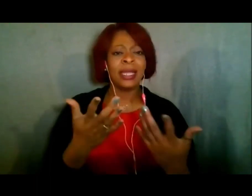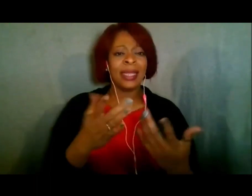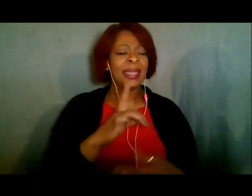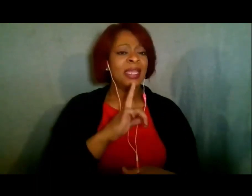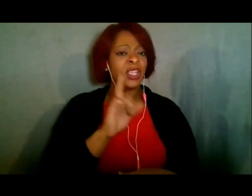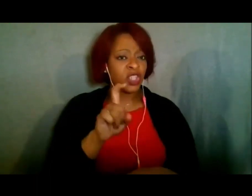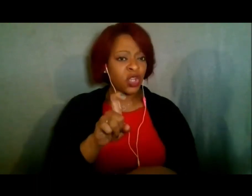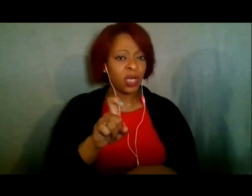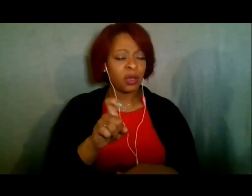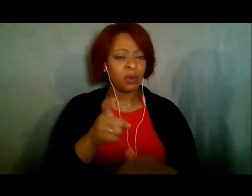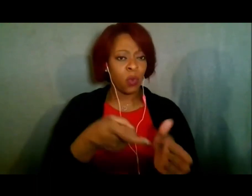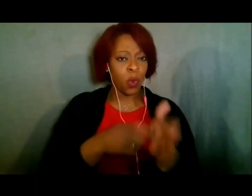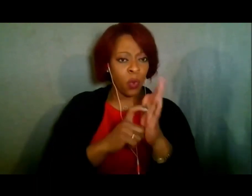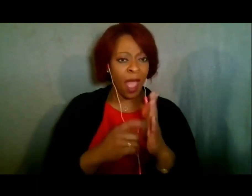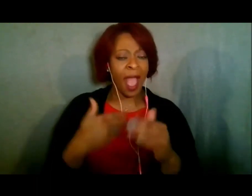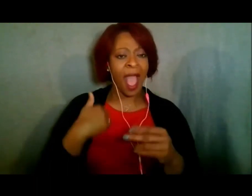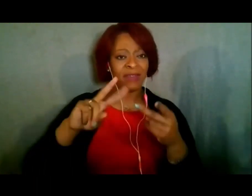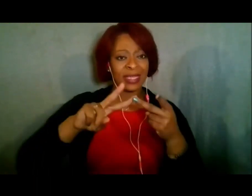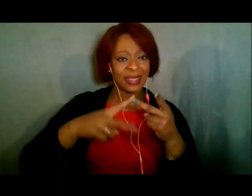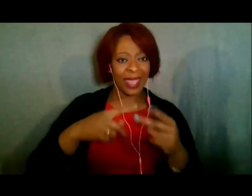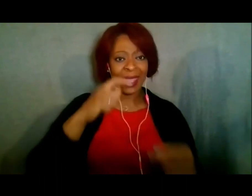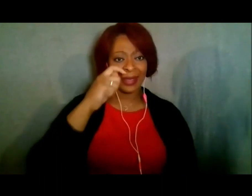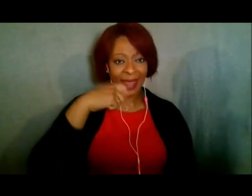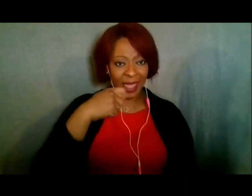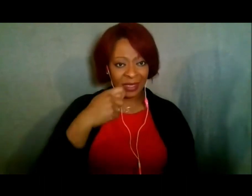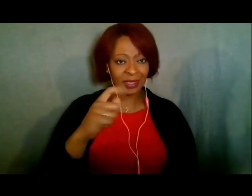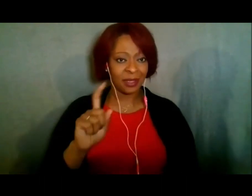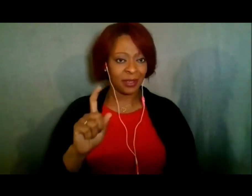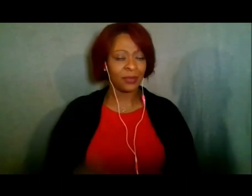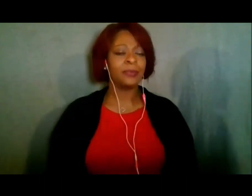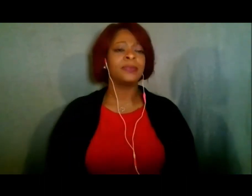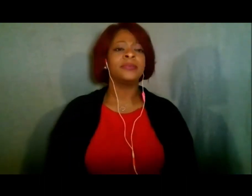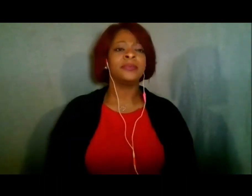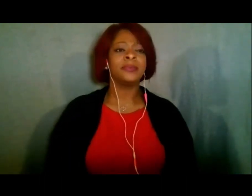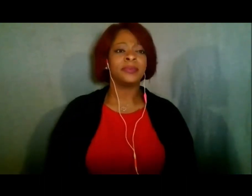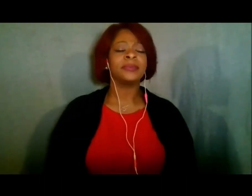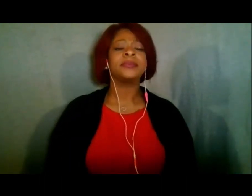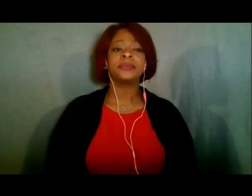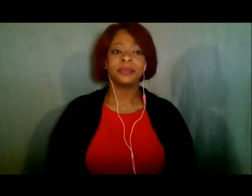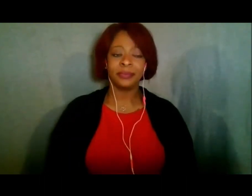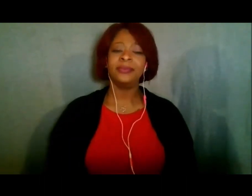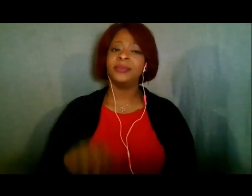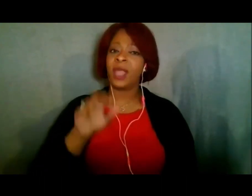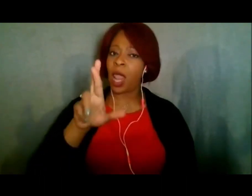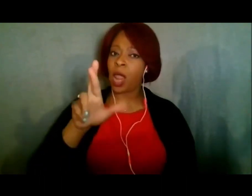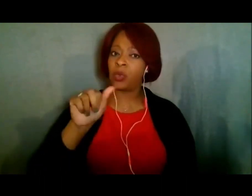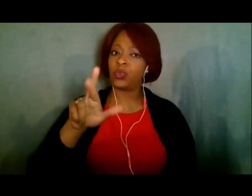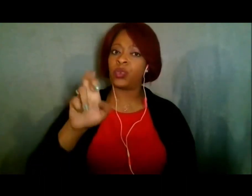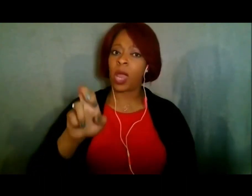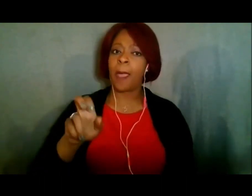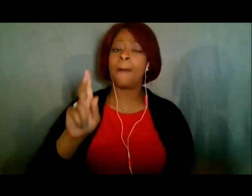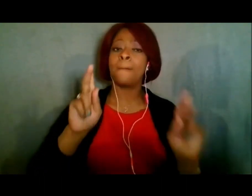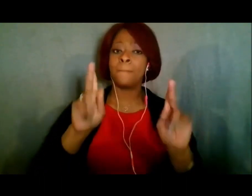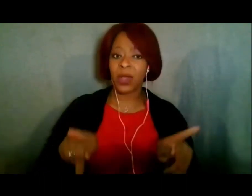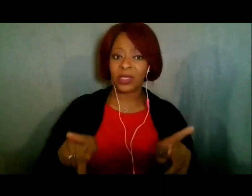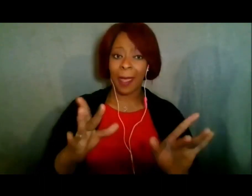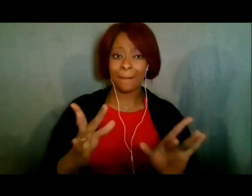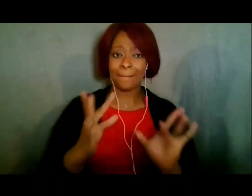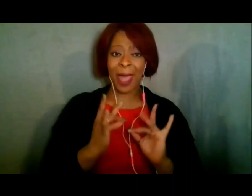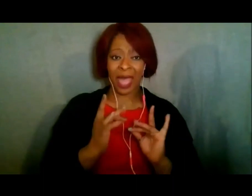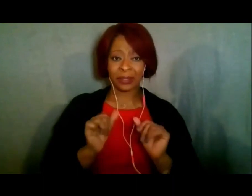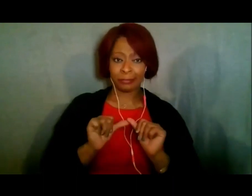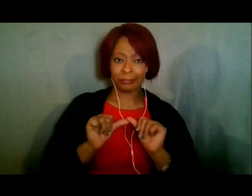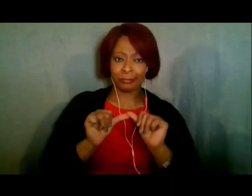should it be required to have a second test? Okay. It is very rare for someone to be positive for